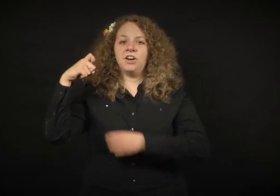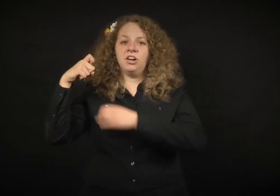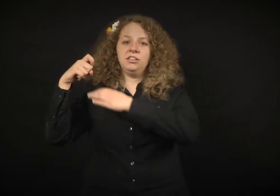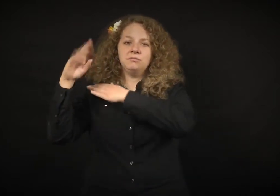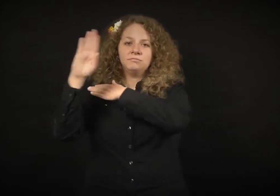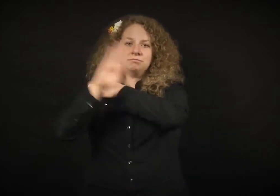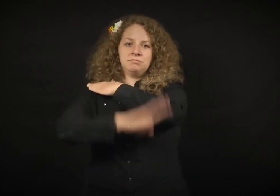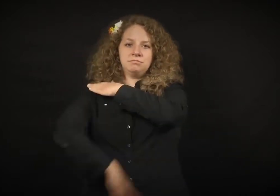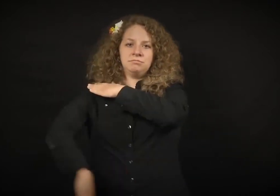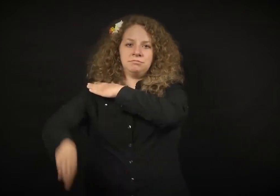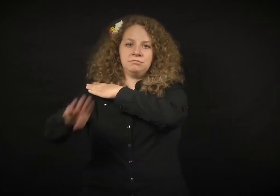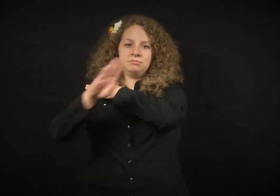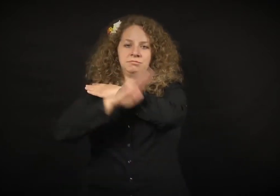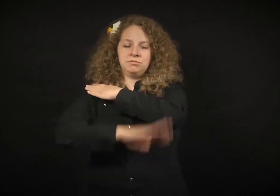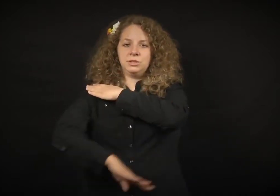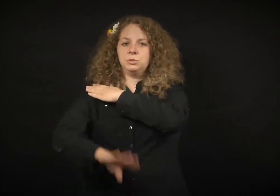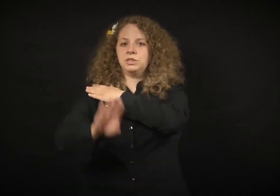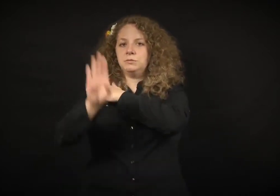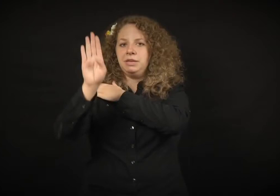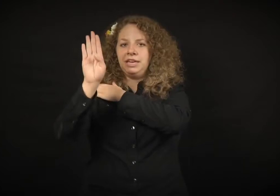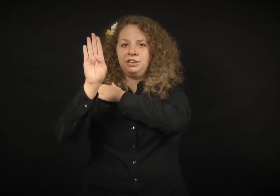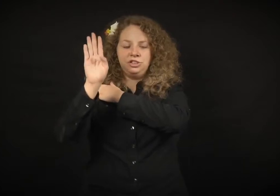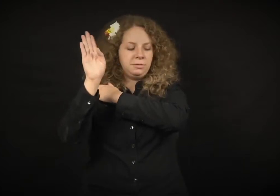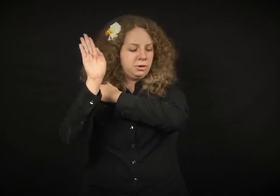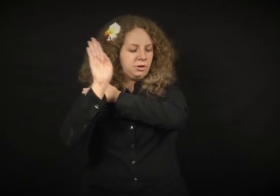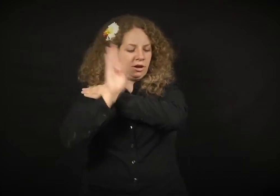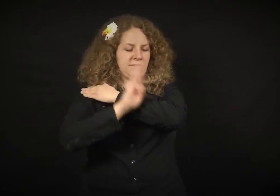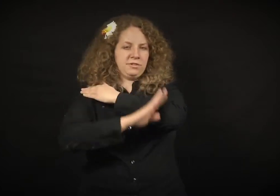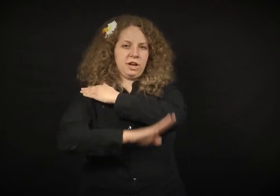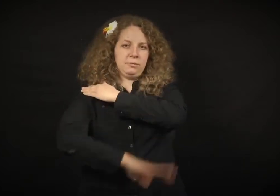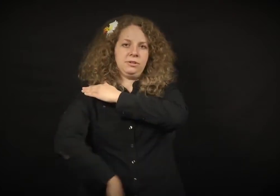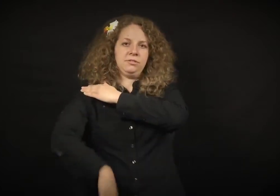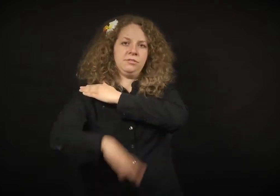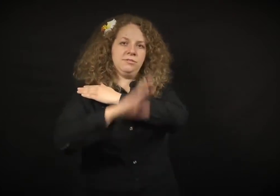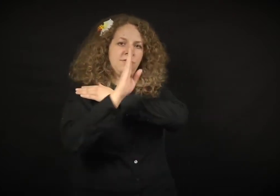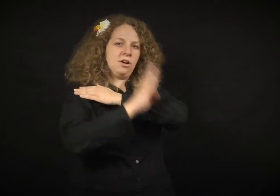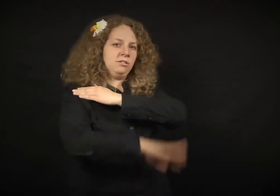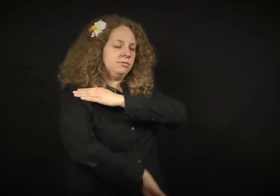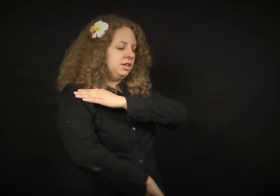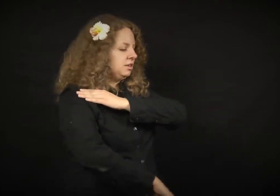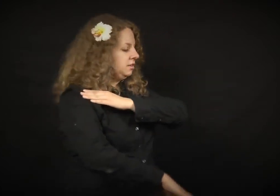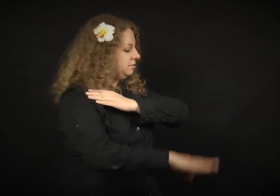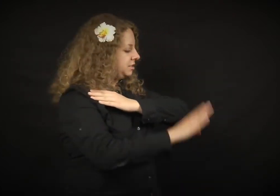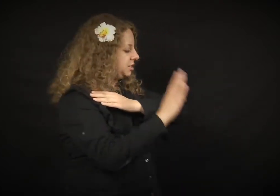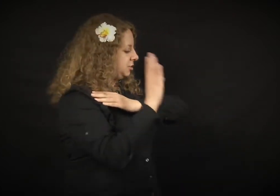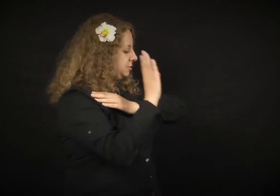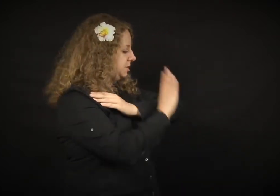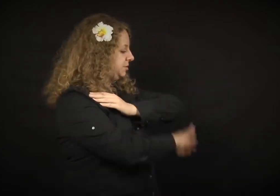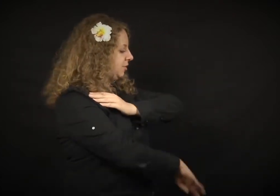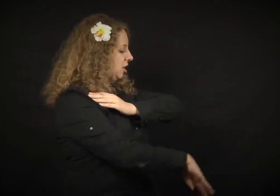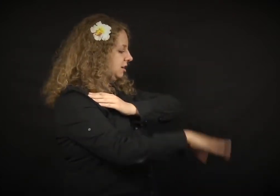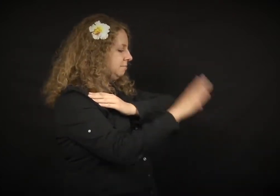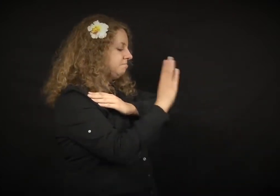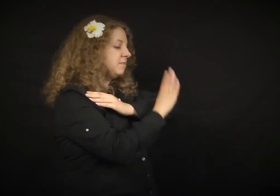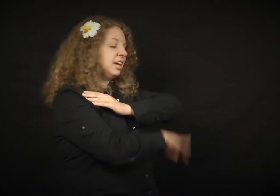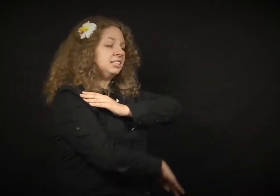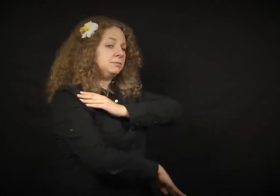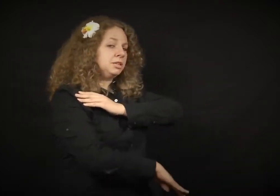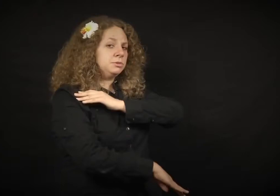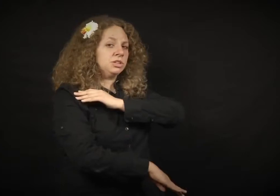Fall. This with the B hand shape going off of your elbow. Fall. This can also be used for autumn, and sometimes you'll